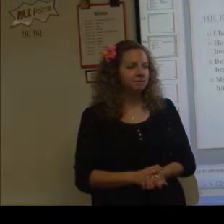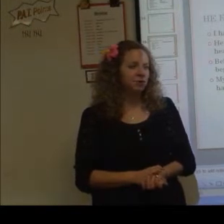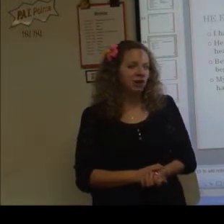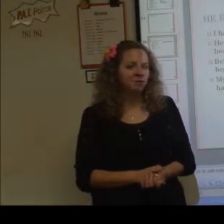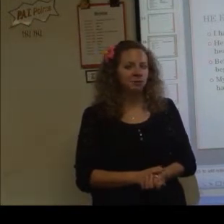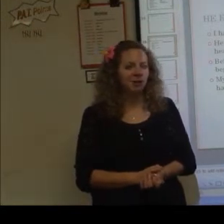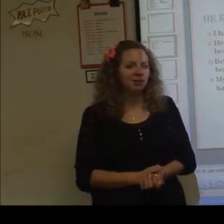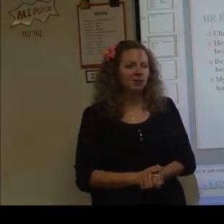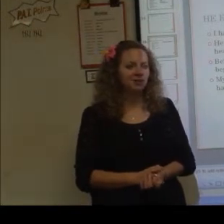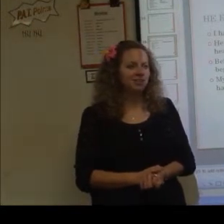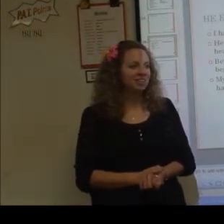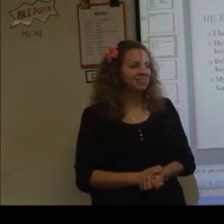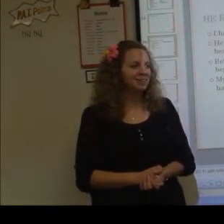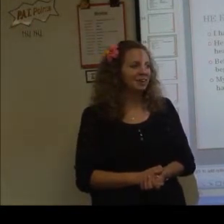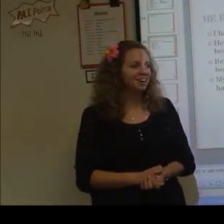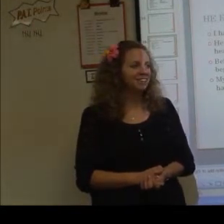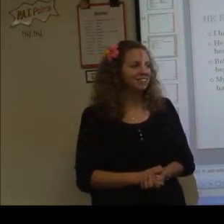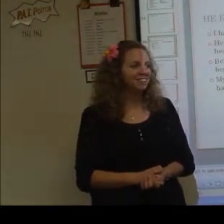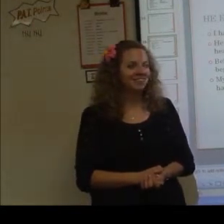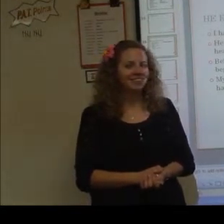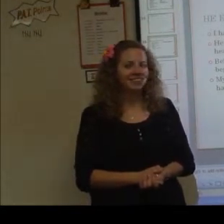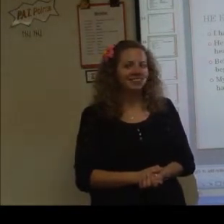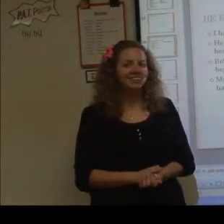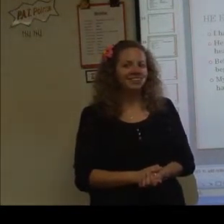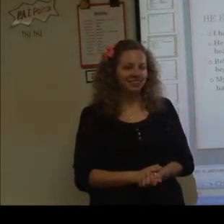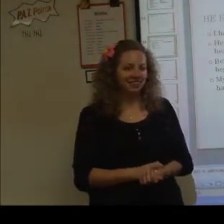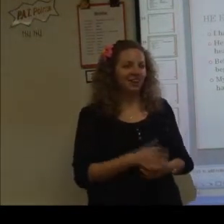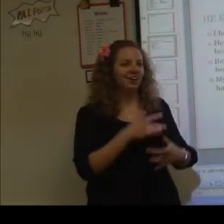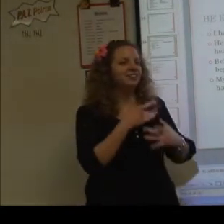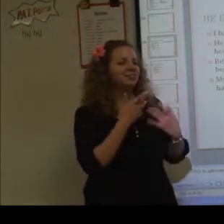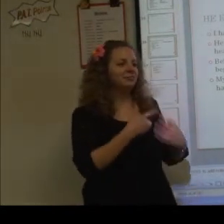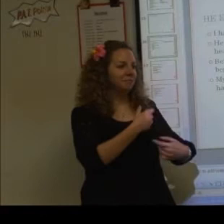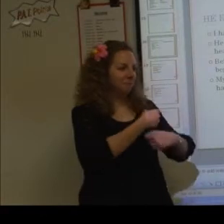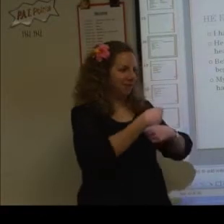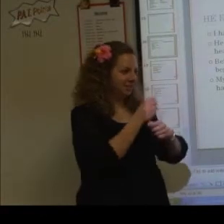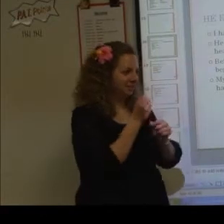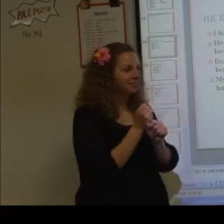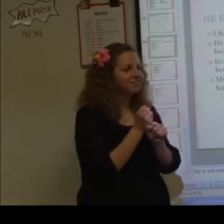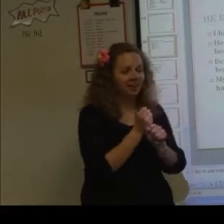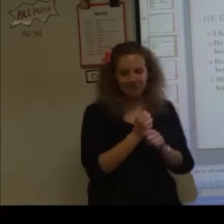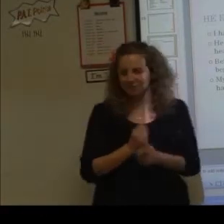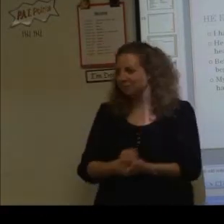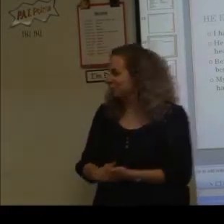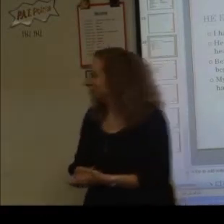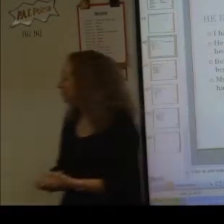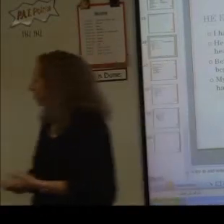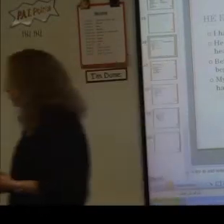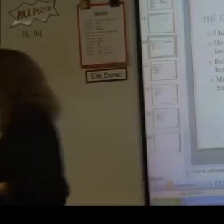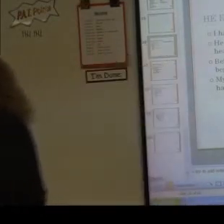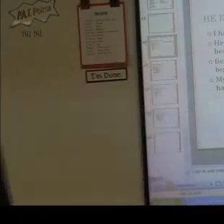You're not going to be wrong. You can just say it. It's okay. I would do heart made. Heart made. Okay.